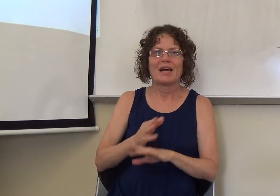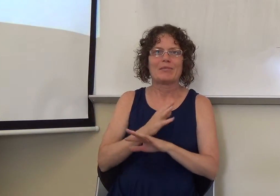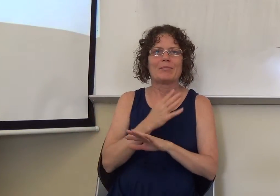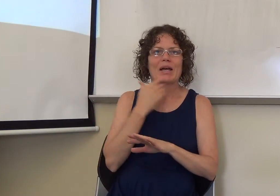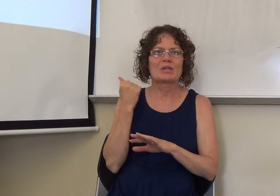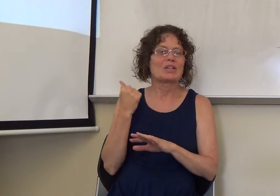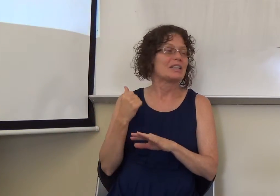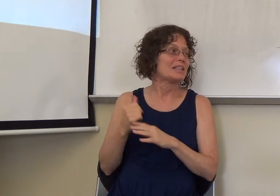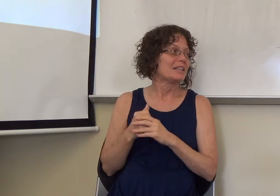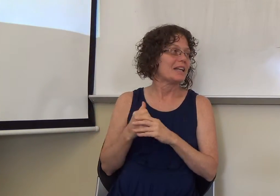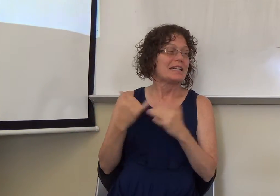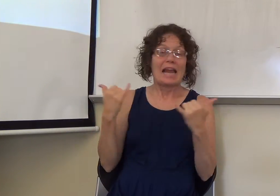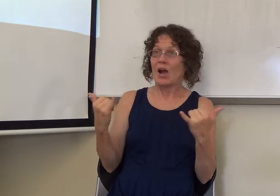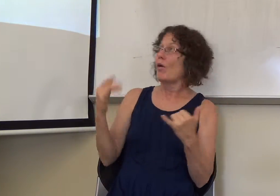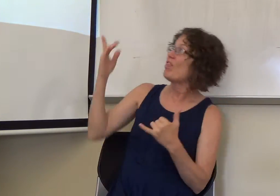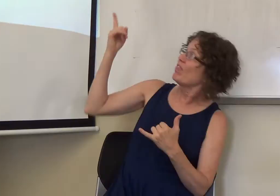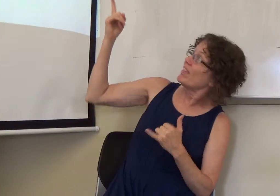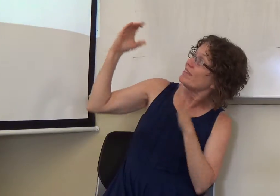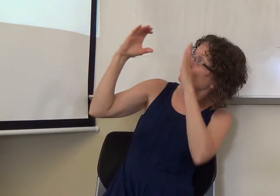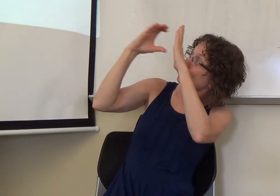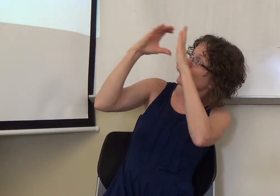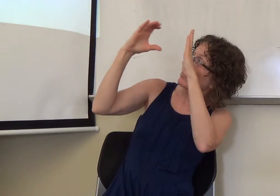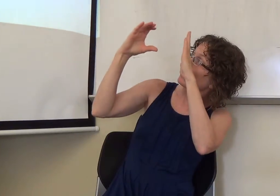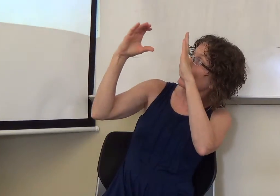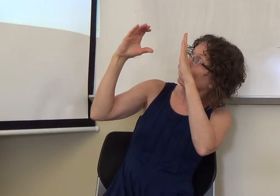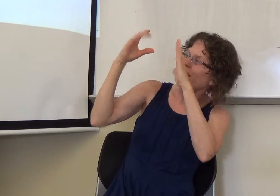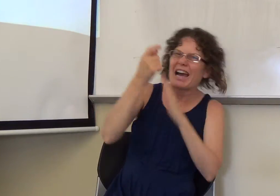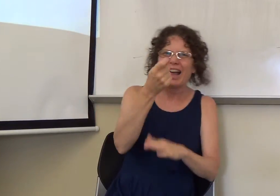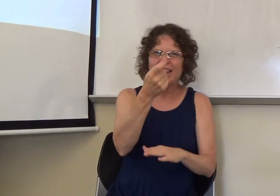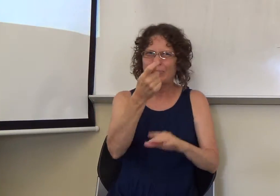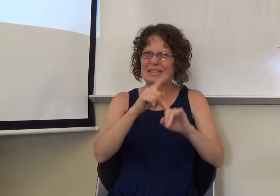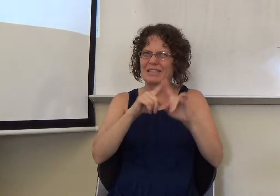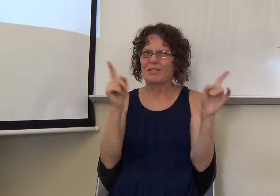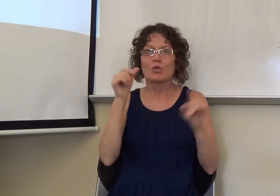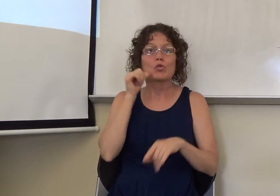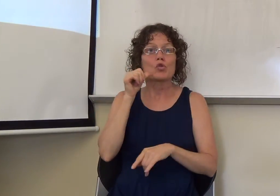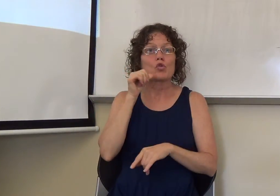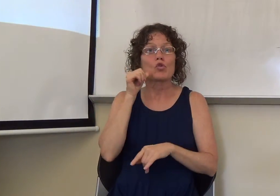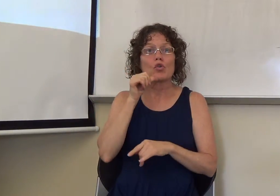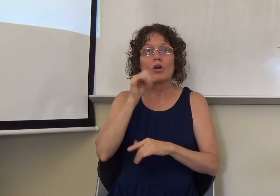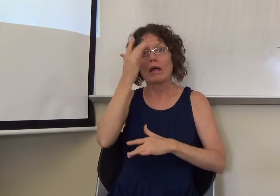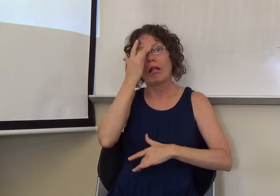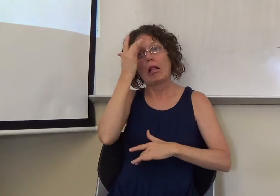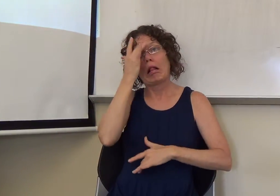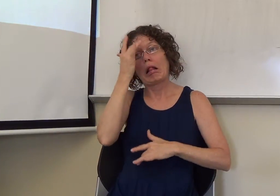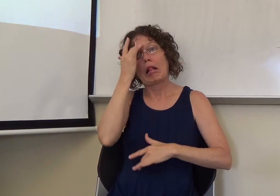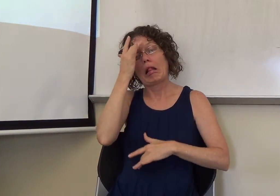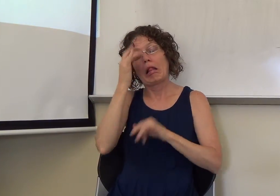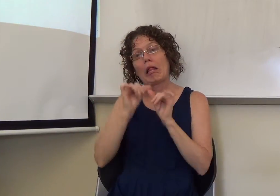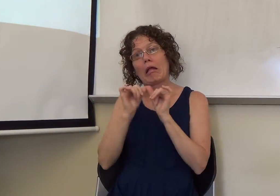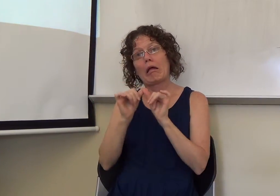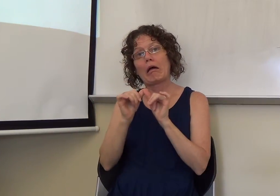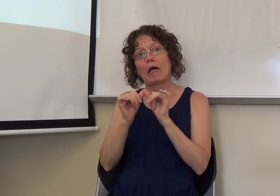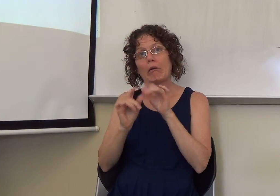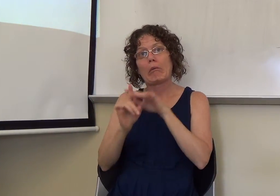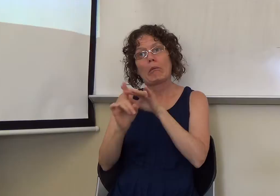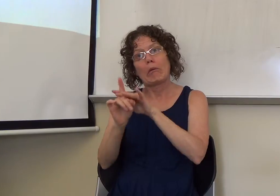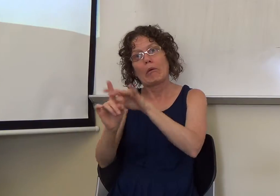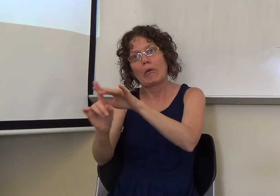this little paragraph is a little bit different. This girl that had all the illnesses, we don't know who she is, or we don't care about ever hearing about her